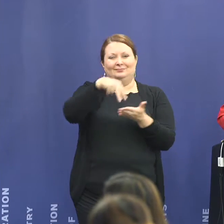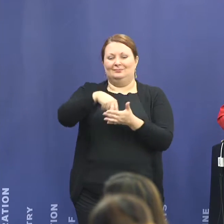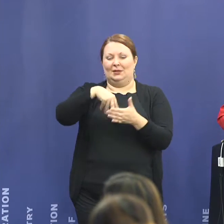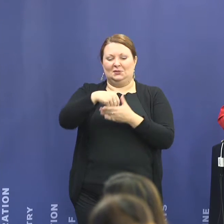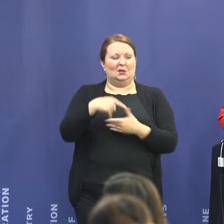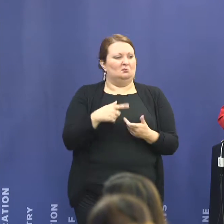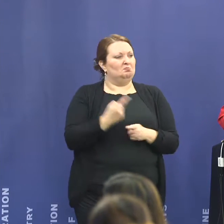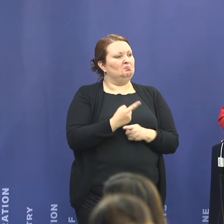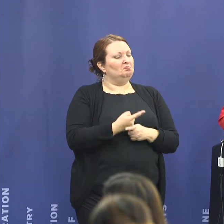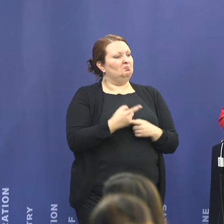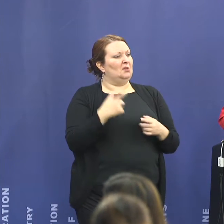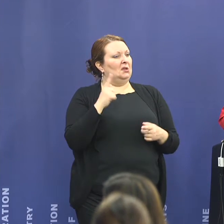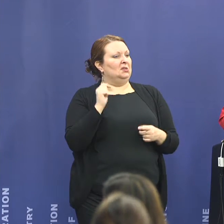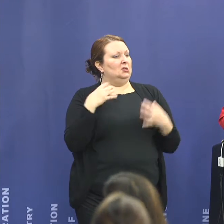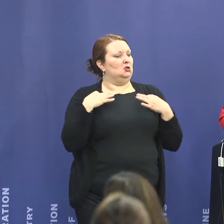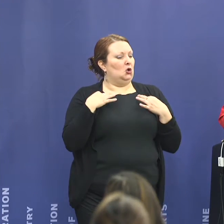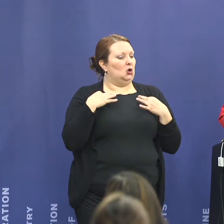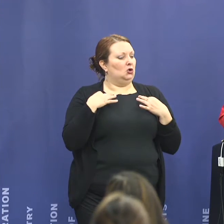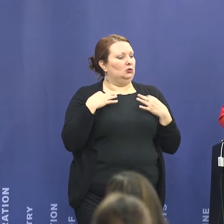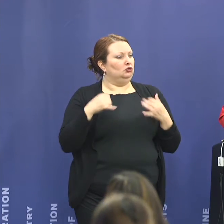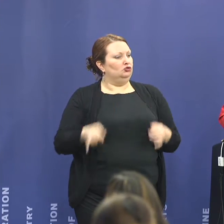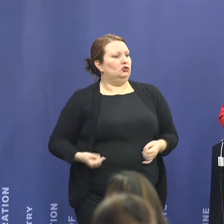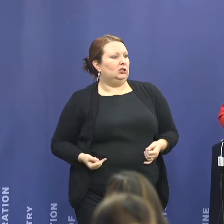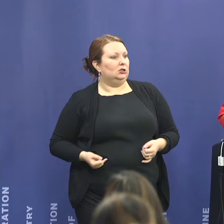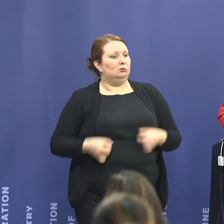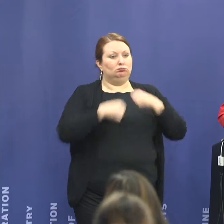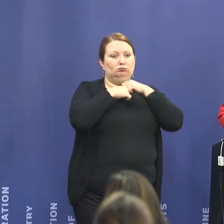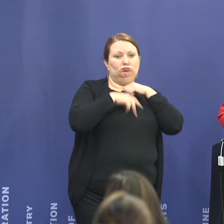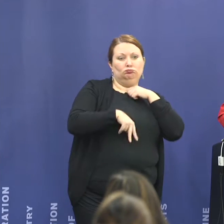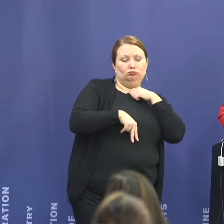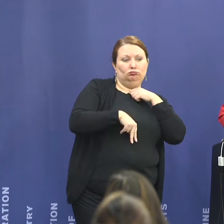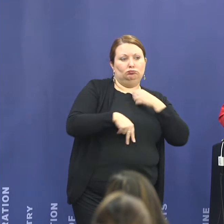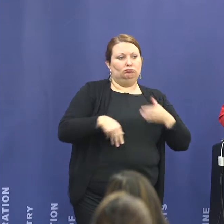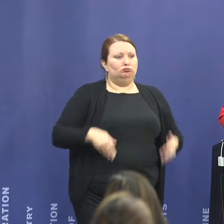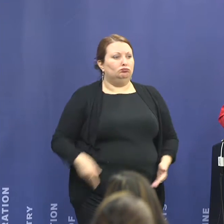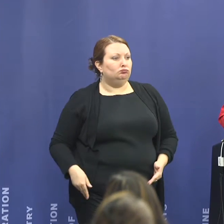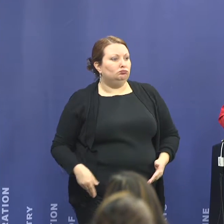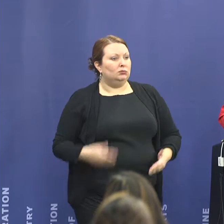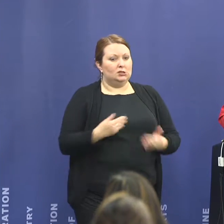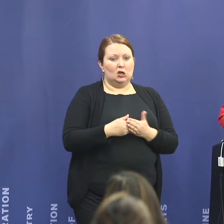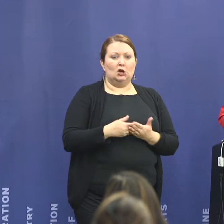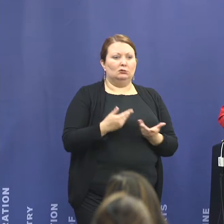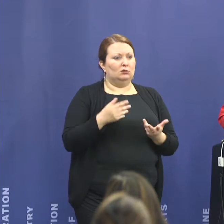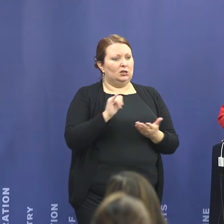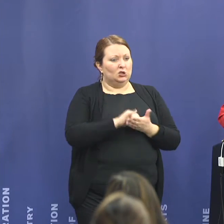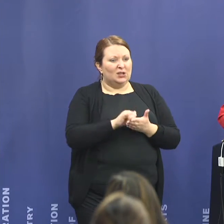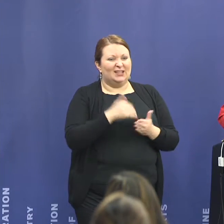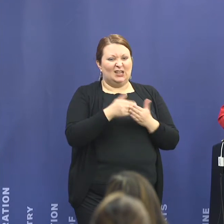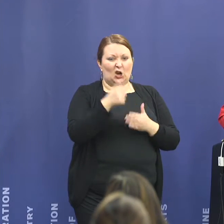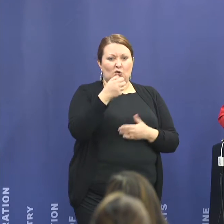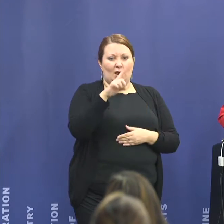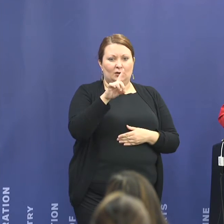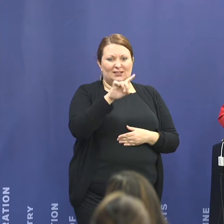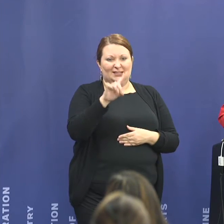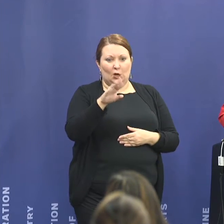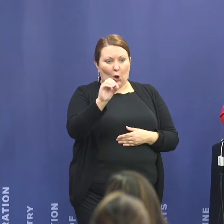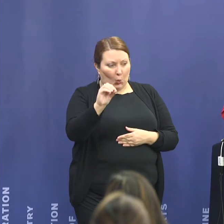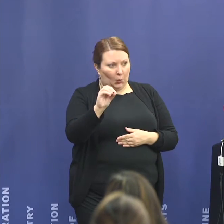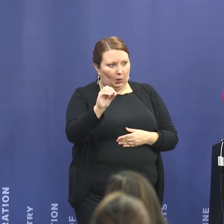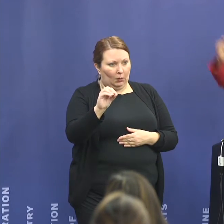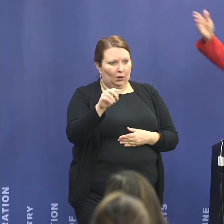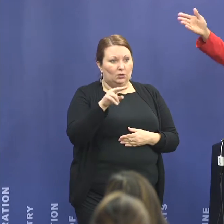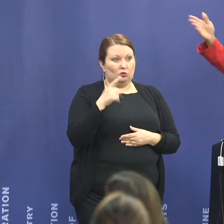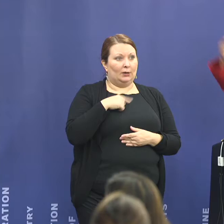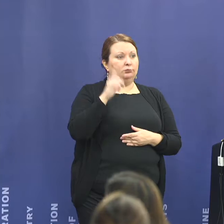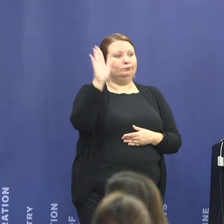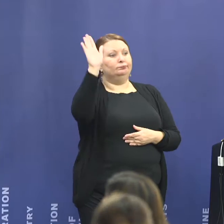in a t-shirt and jeans or in a suit and tie by ground zero, and they're trying to catch a cab, we know that there's a color line. When they're going